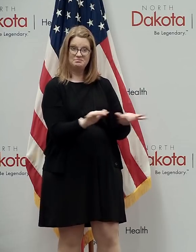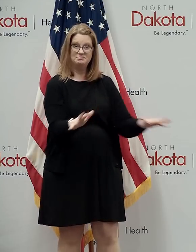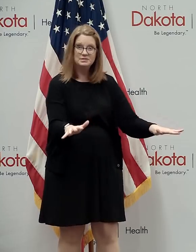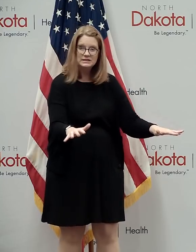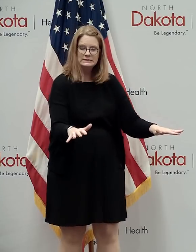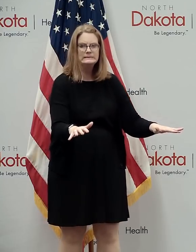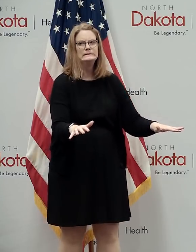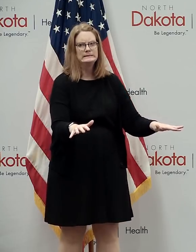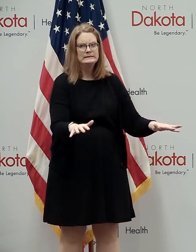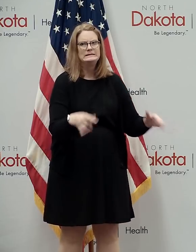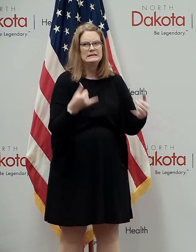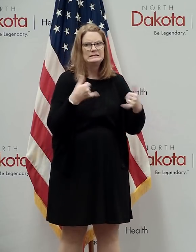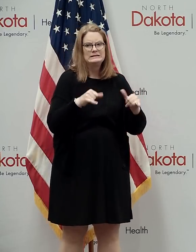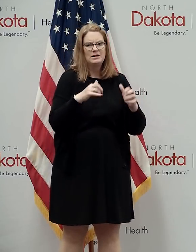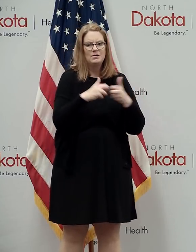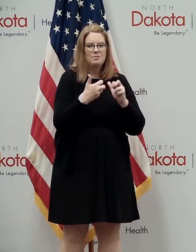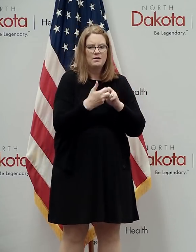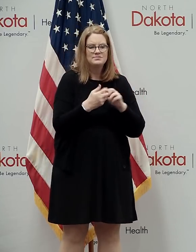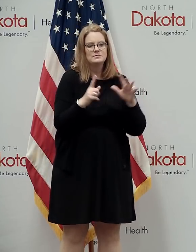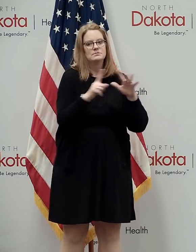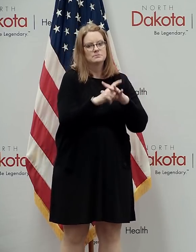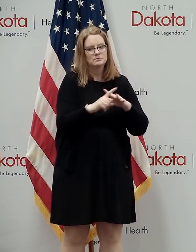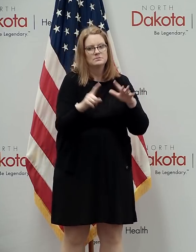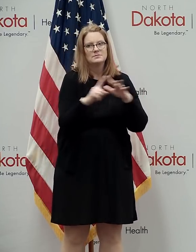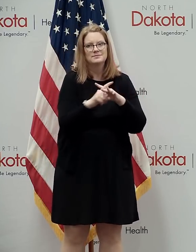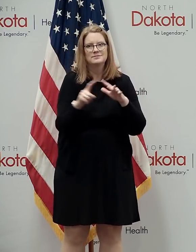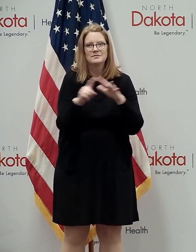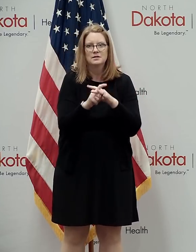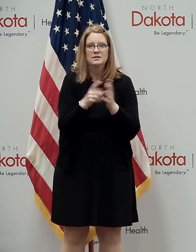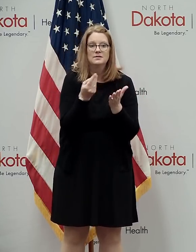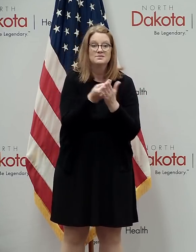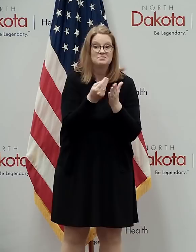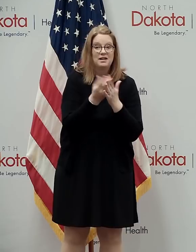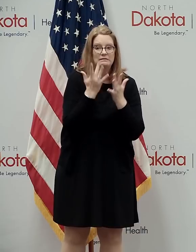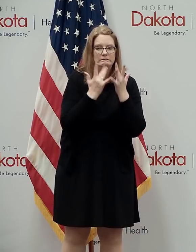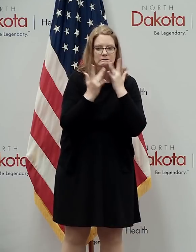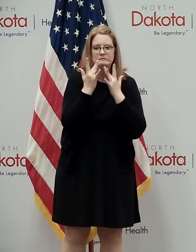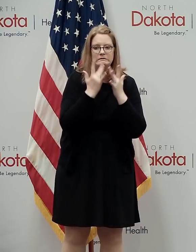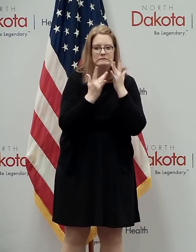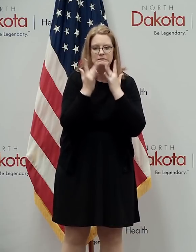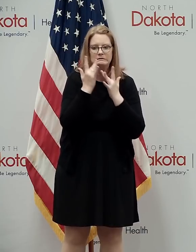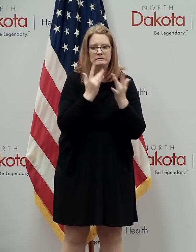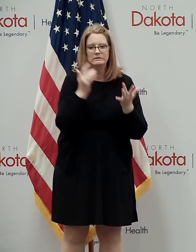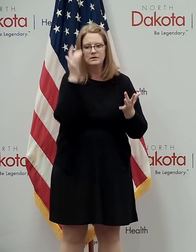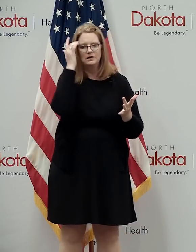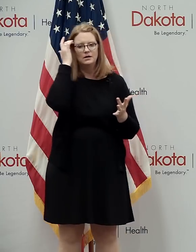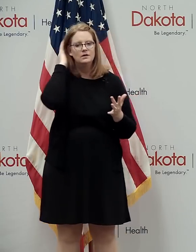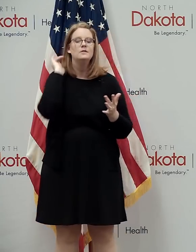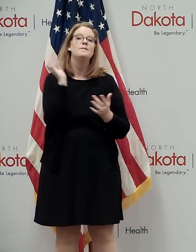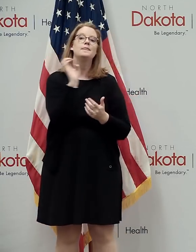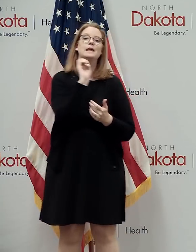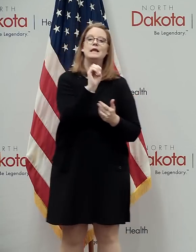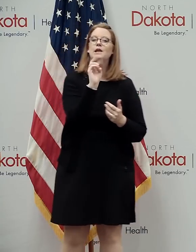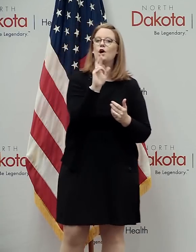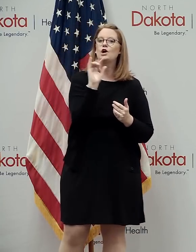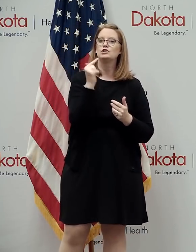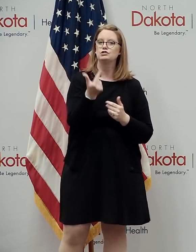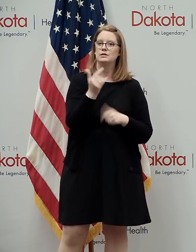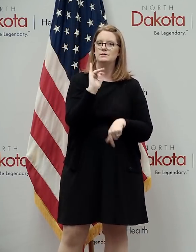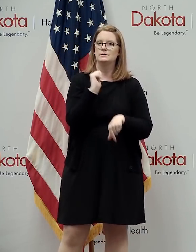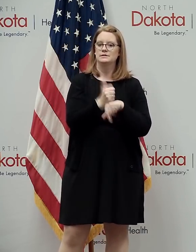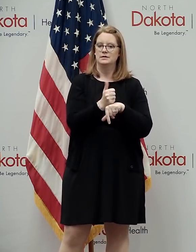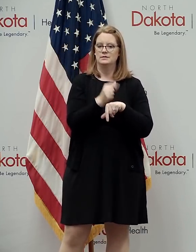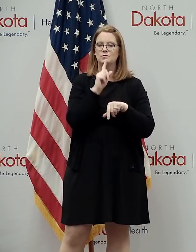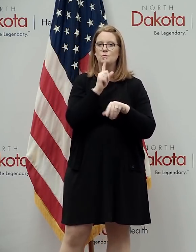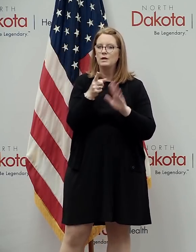gaps continue to exist, as well as the consumer reluctance to re-enter the marketplace. The ERG was designed to